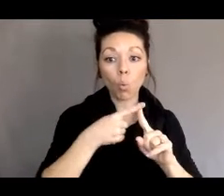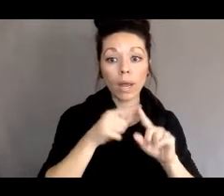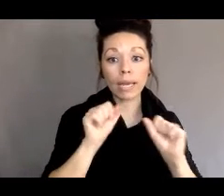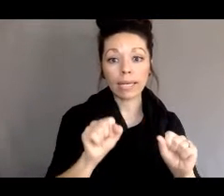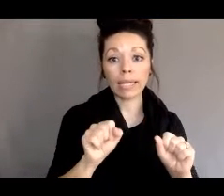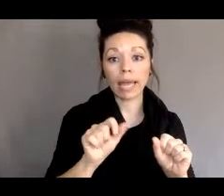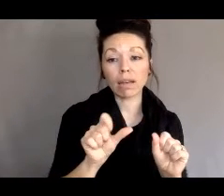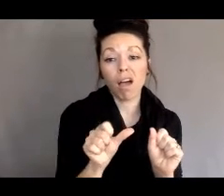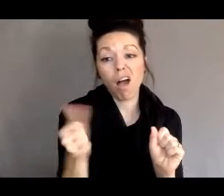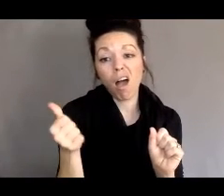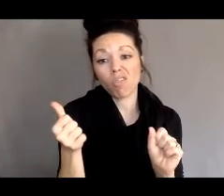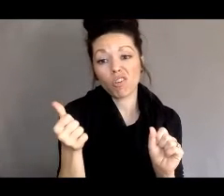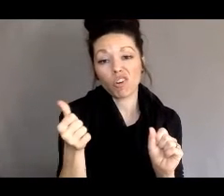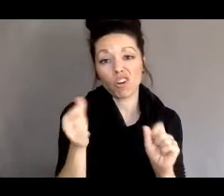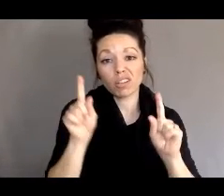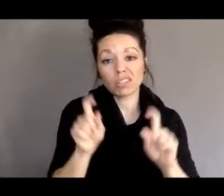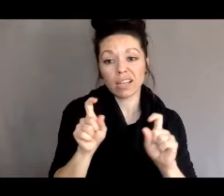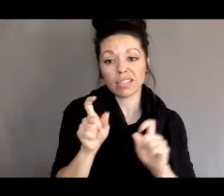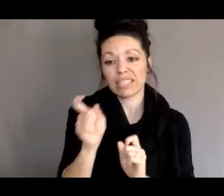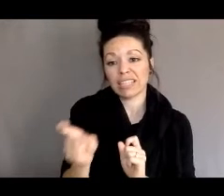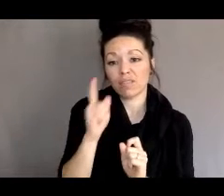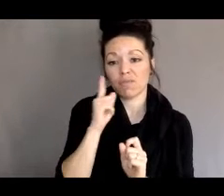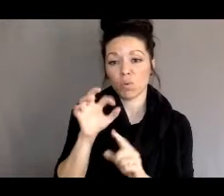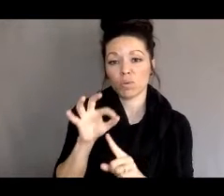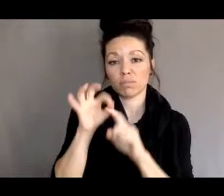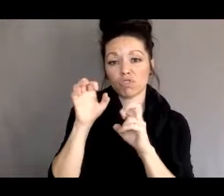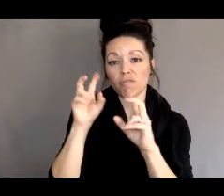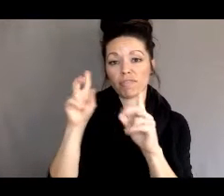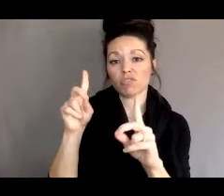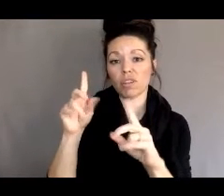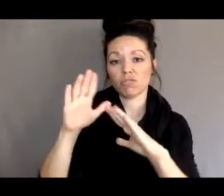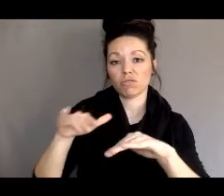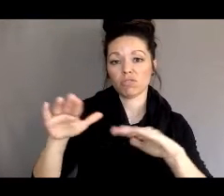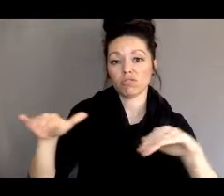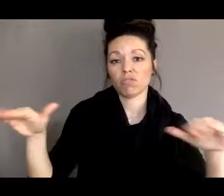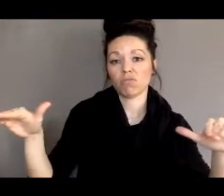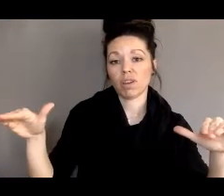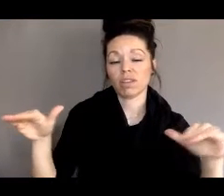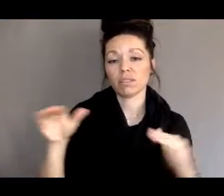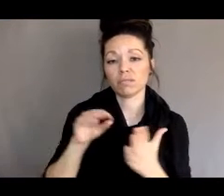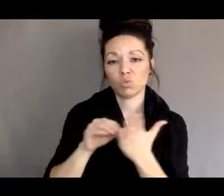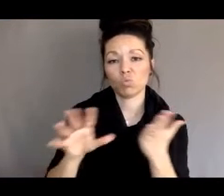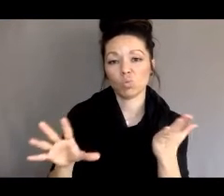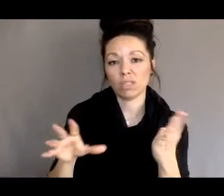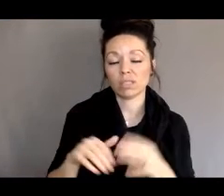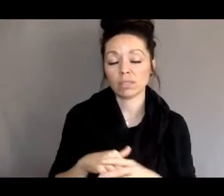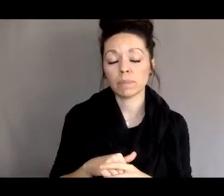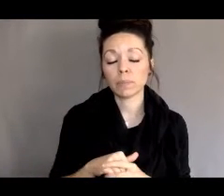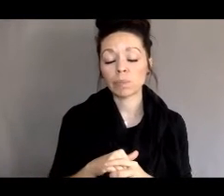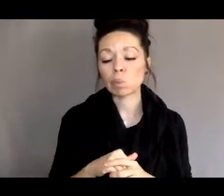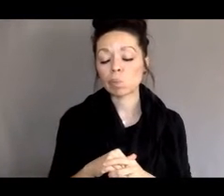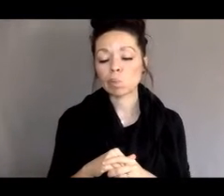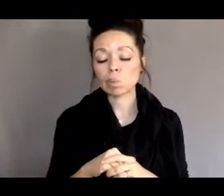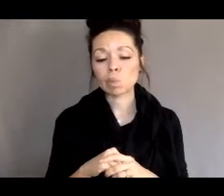to a special education student